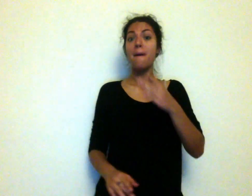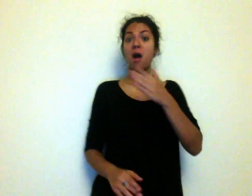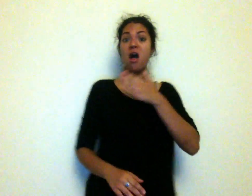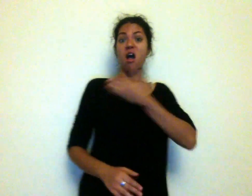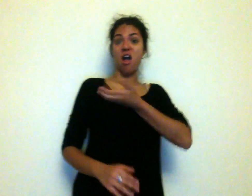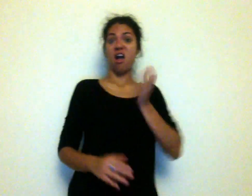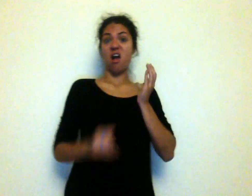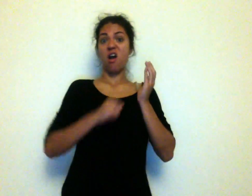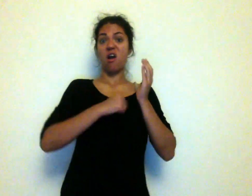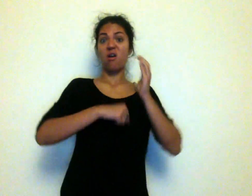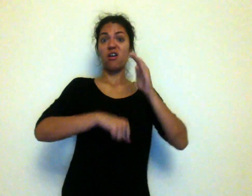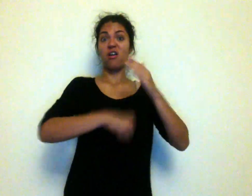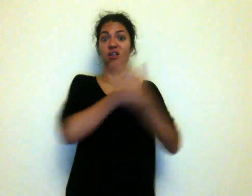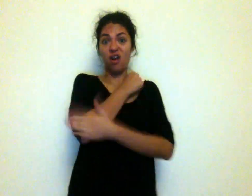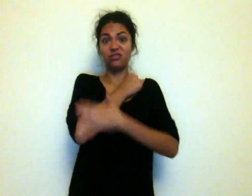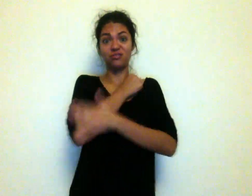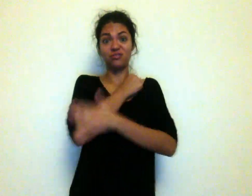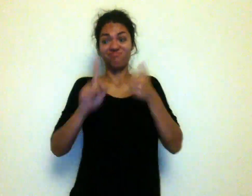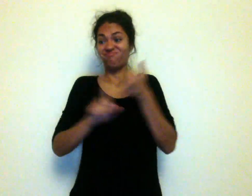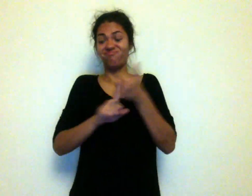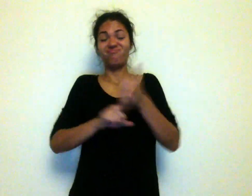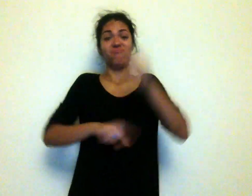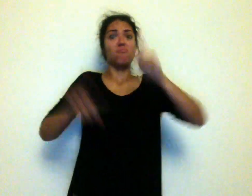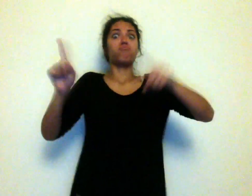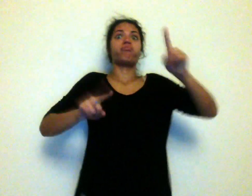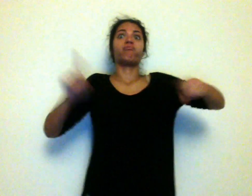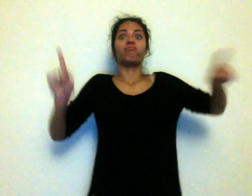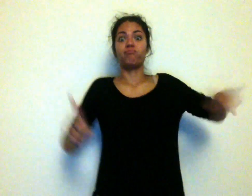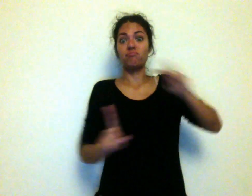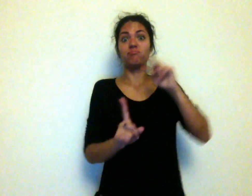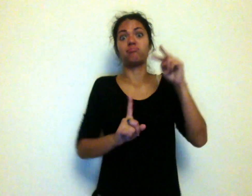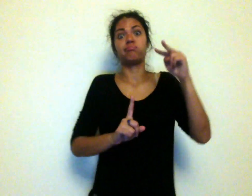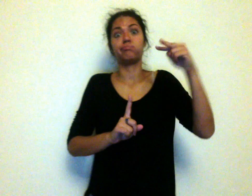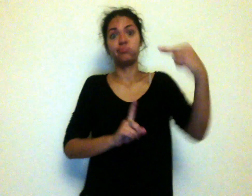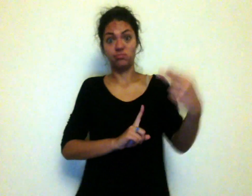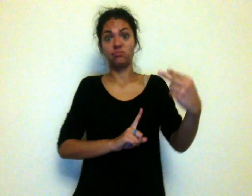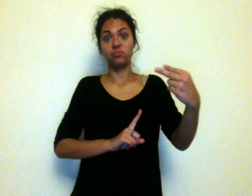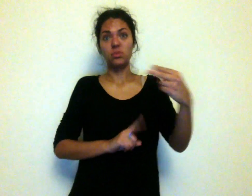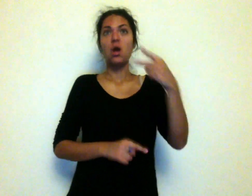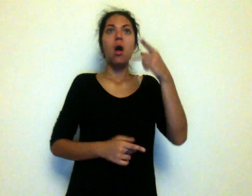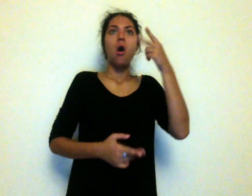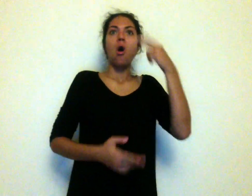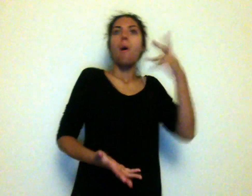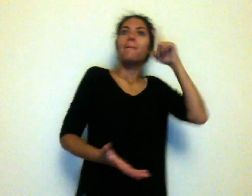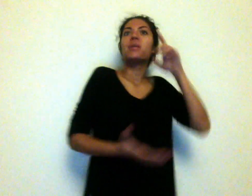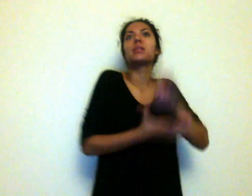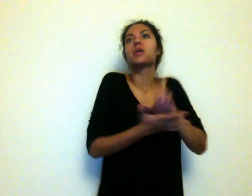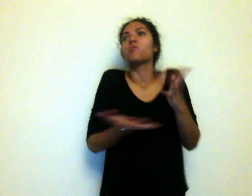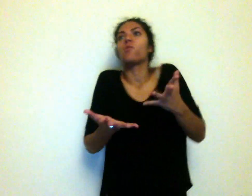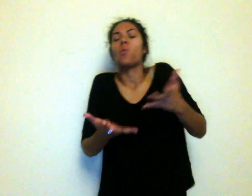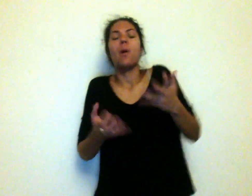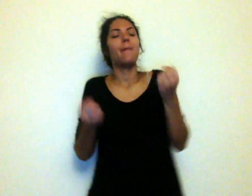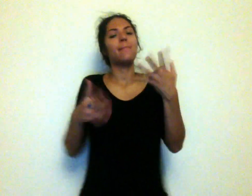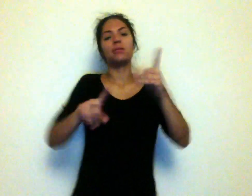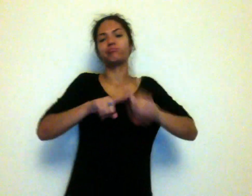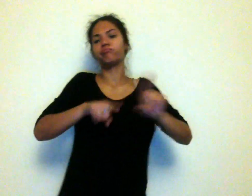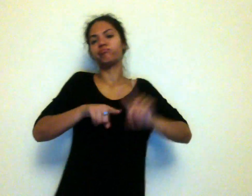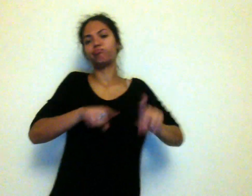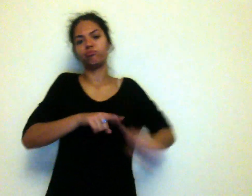is intentionally pluralistic, bear in mind there are people within the framework of a culture who